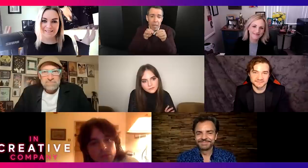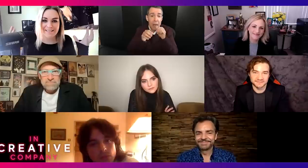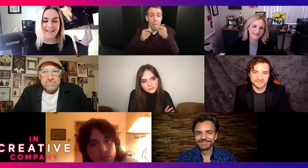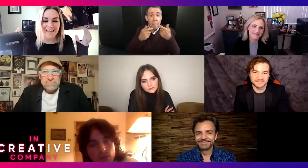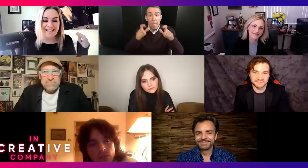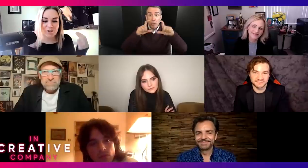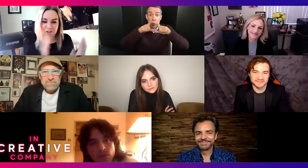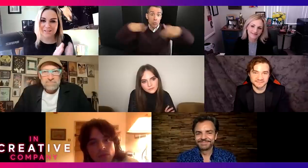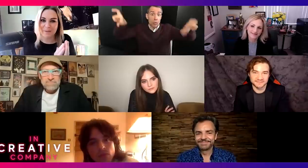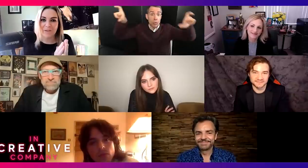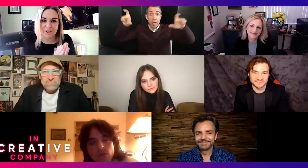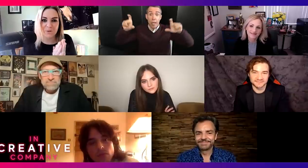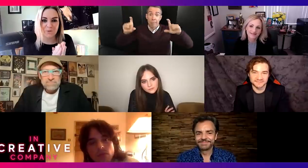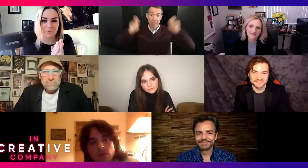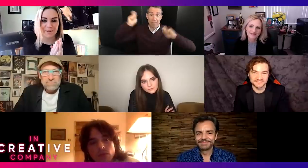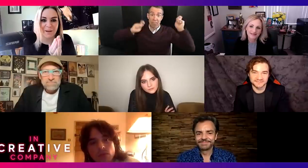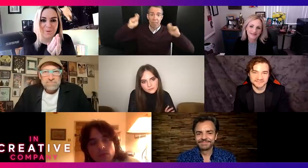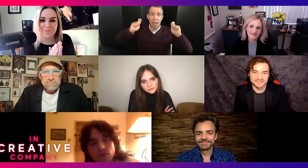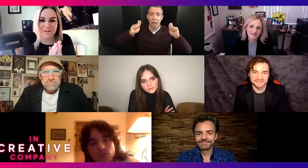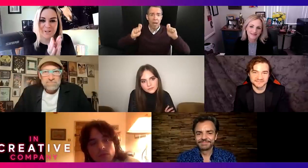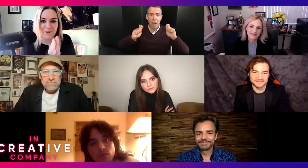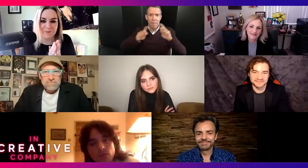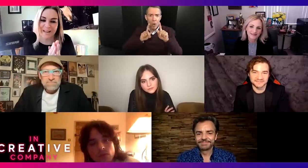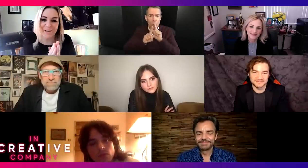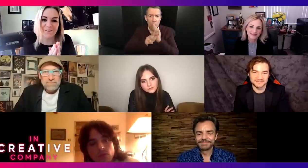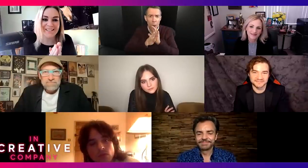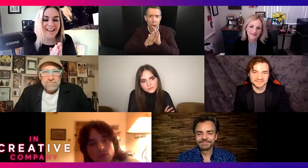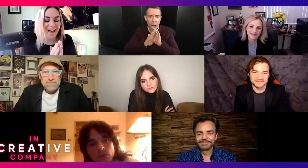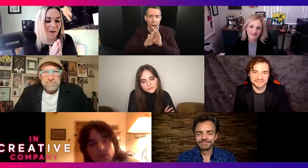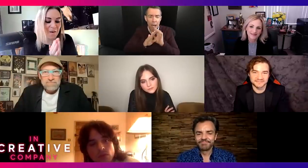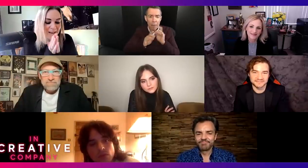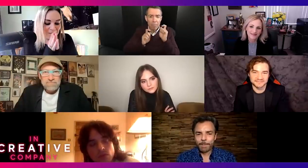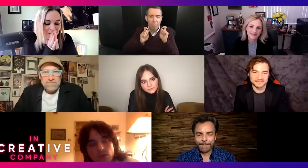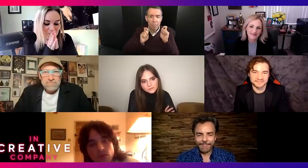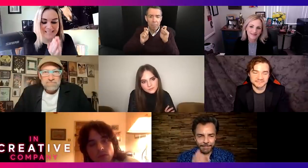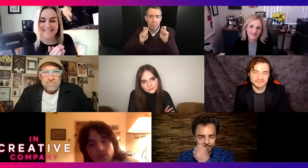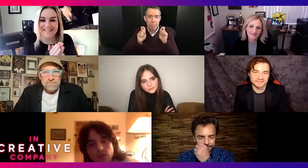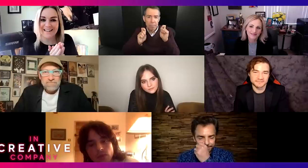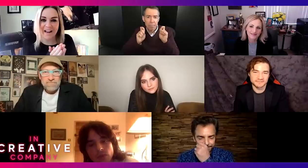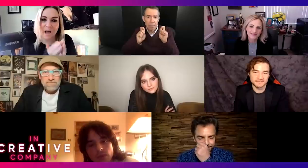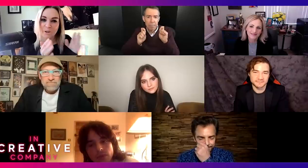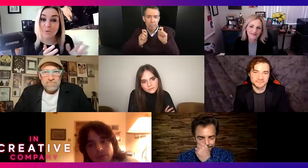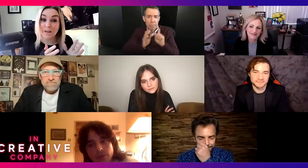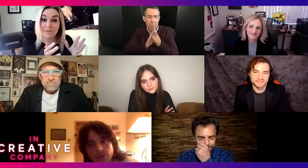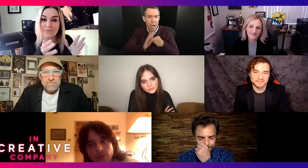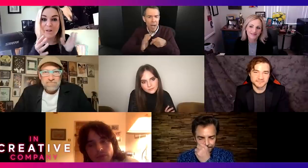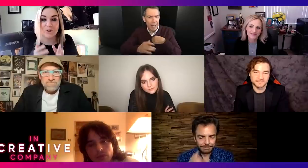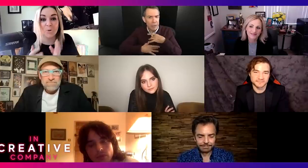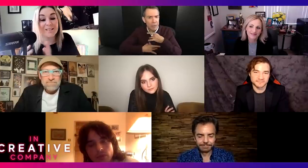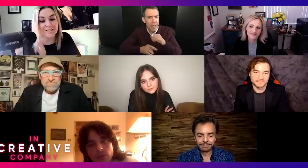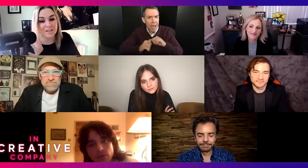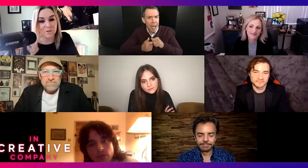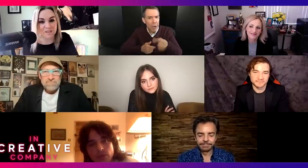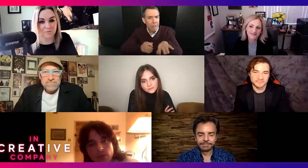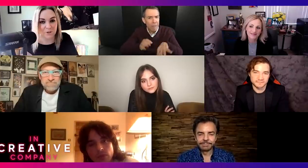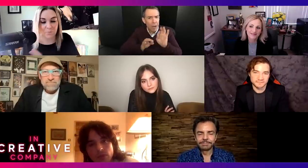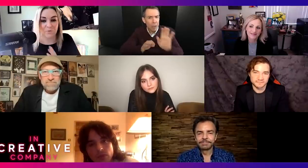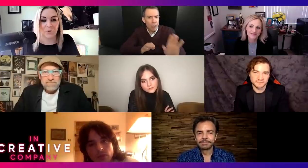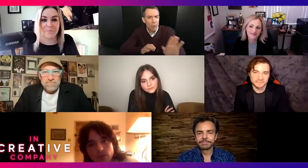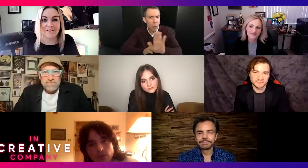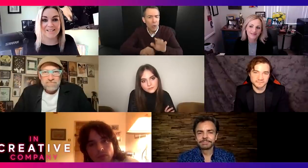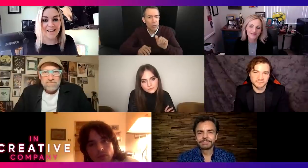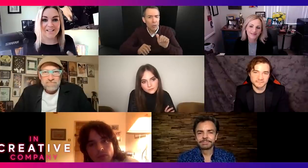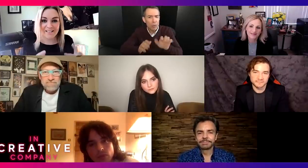big choices. It's just about the two of them in that moment and nobody else. And I was interested in how you kind of found the choices that you did for